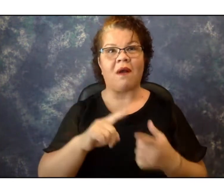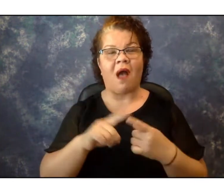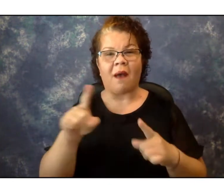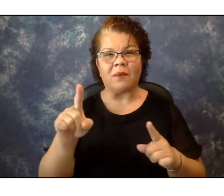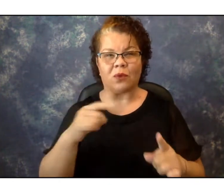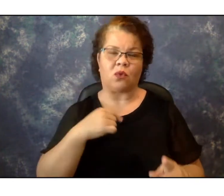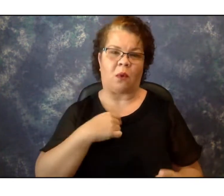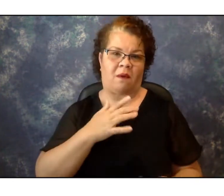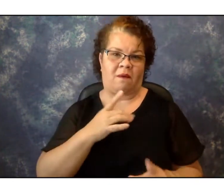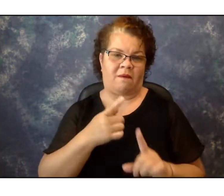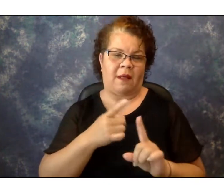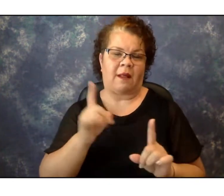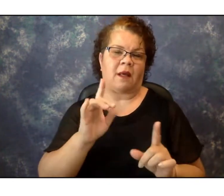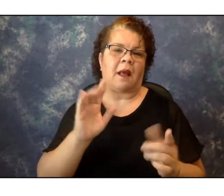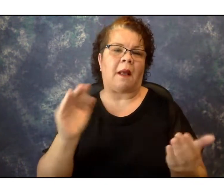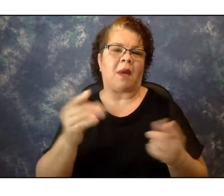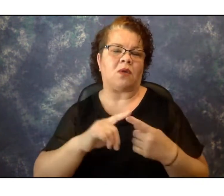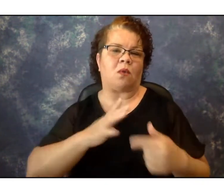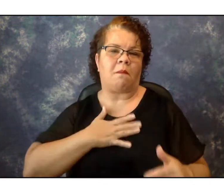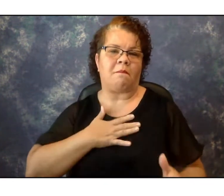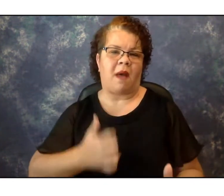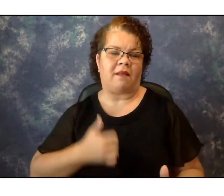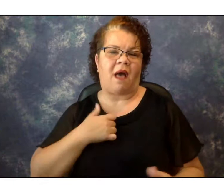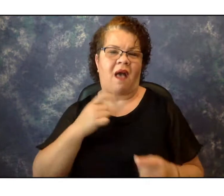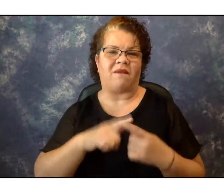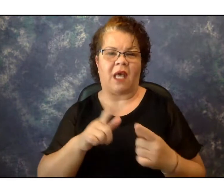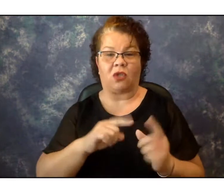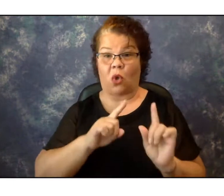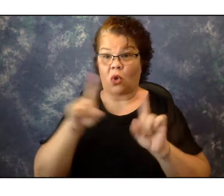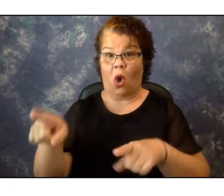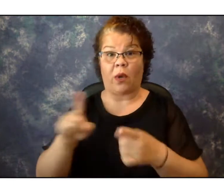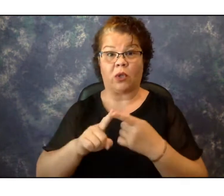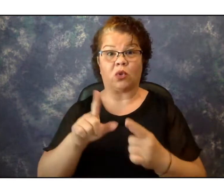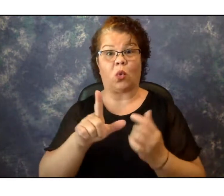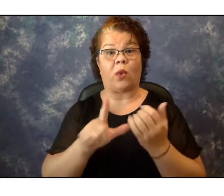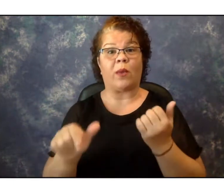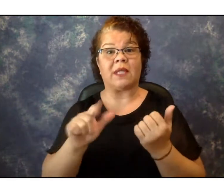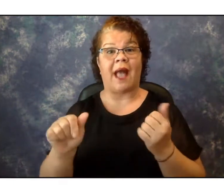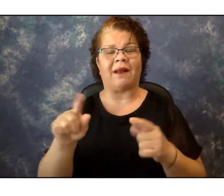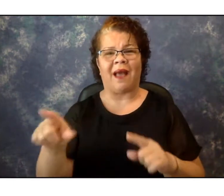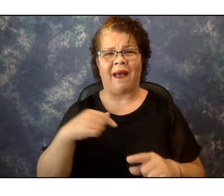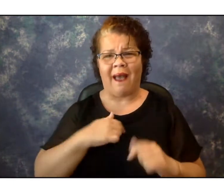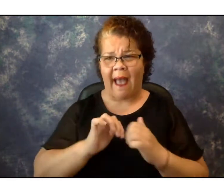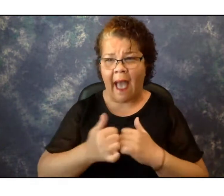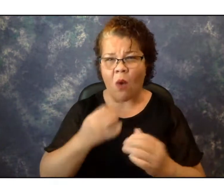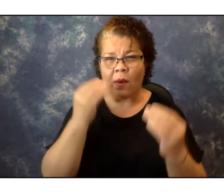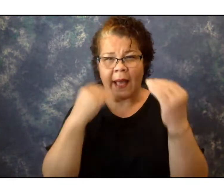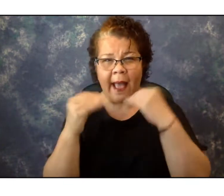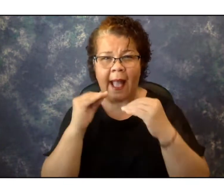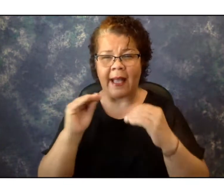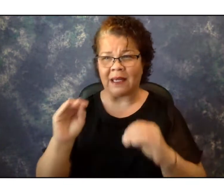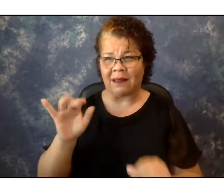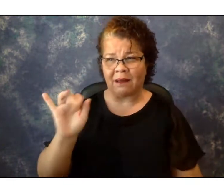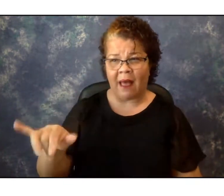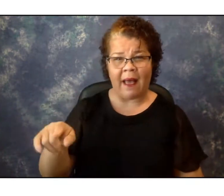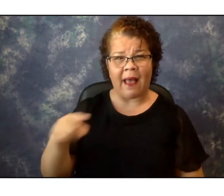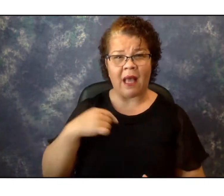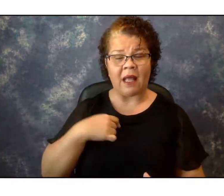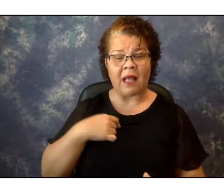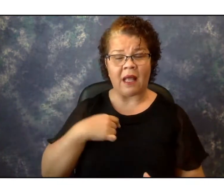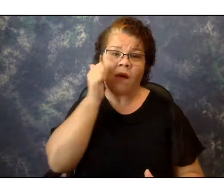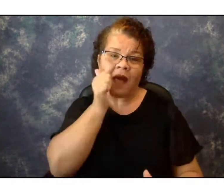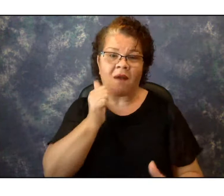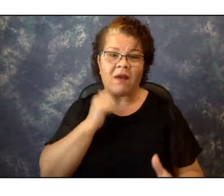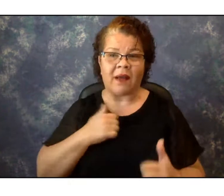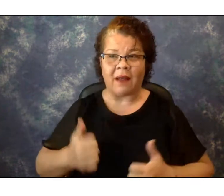Louisiana, it's imprinted on me. It's where I think, it's how we ate. It was very much a daily thing, but also then a special